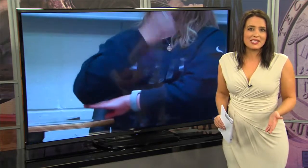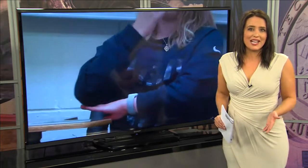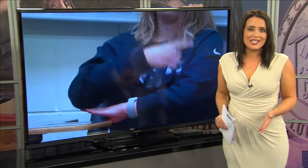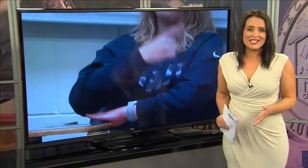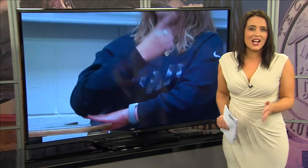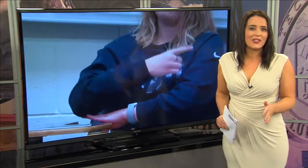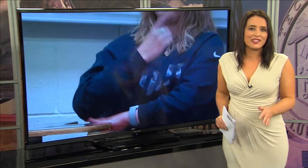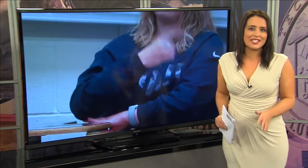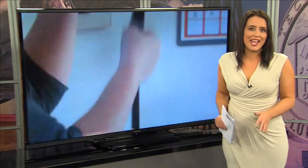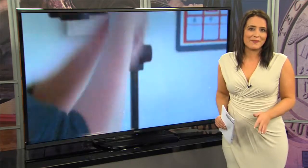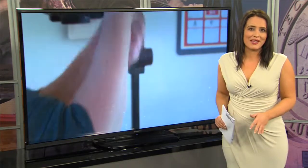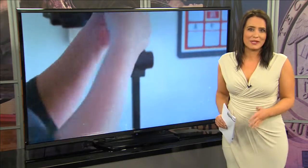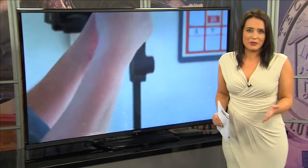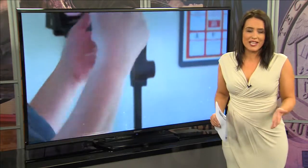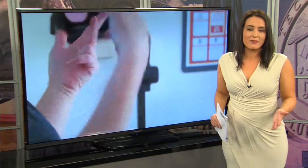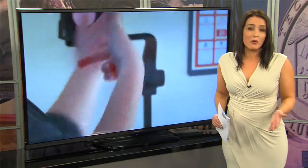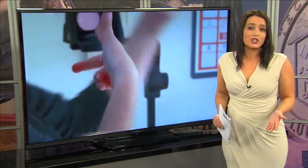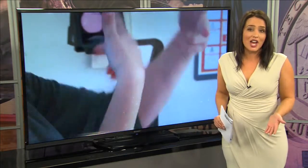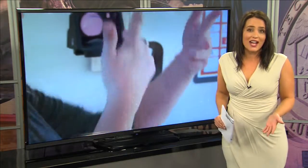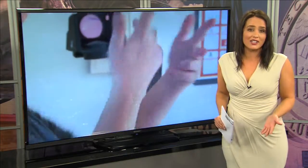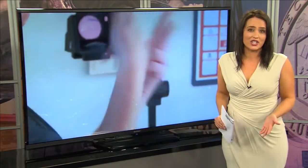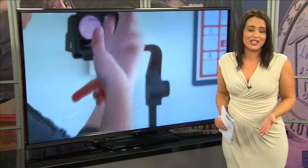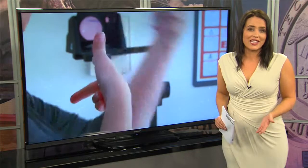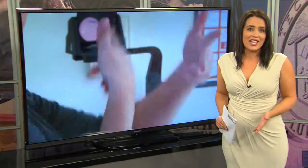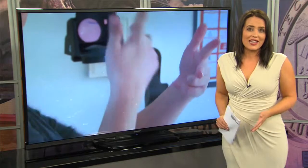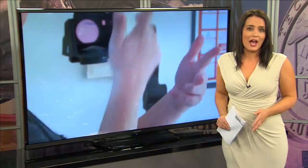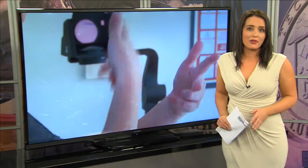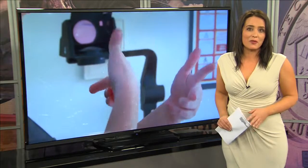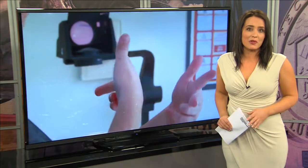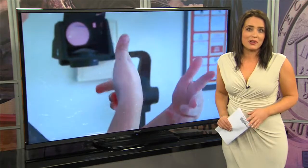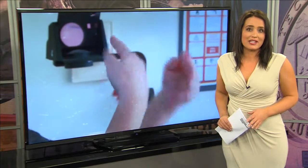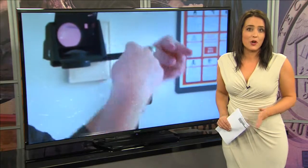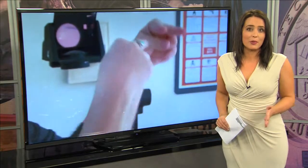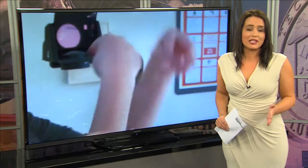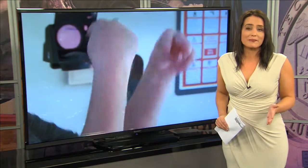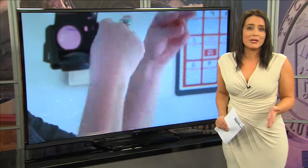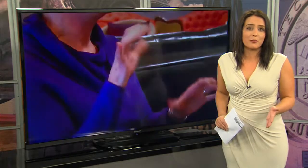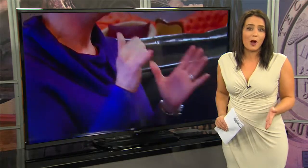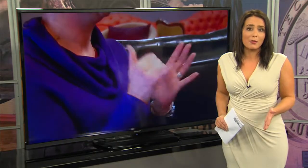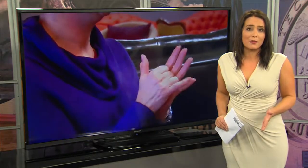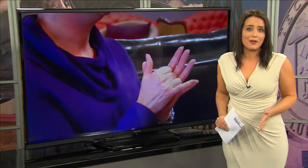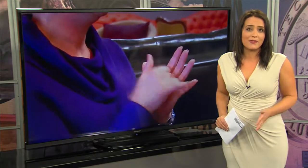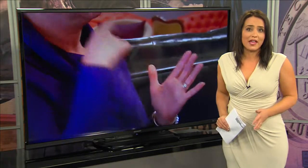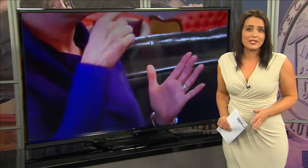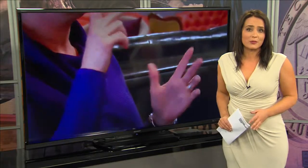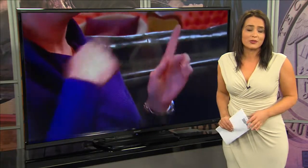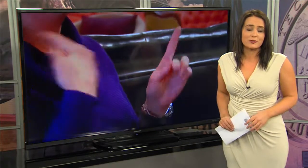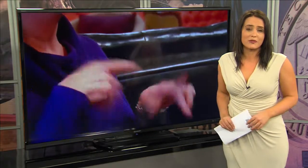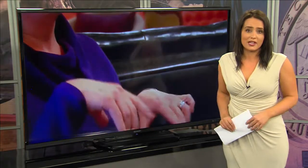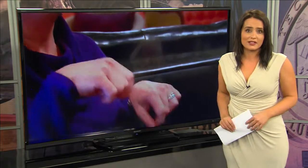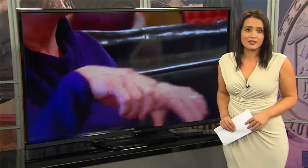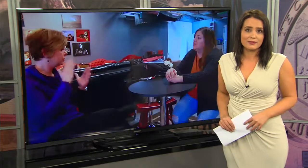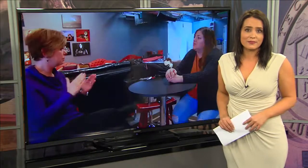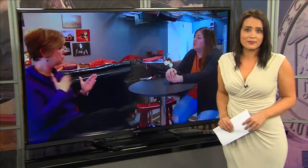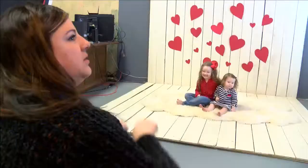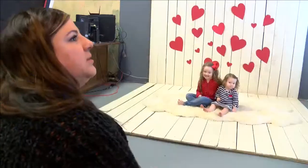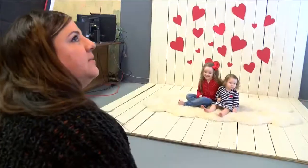says it's not the same and can present more challenges. Now, the community is hoping this big problem they face will soon be fixed. It's not